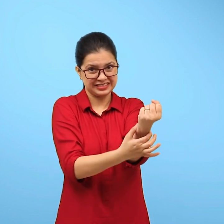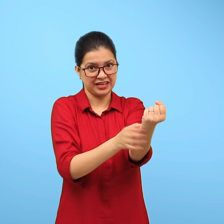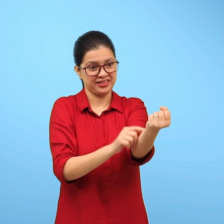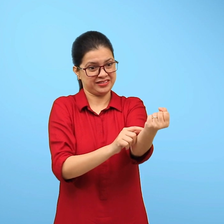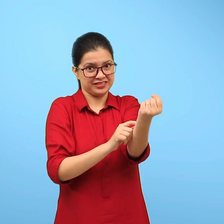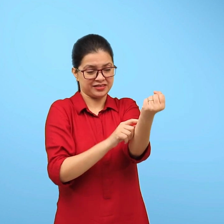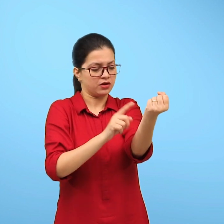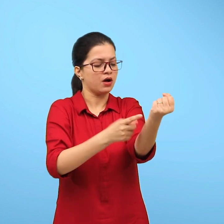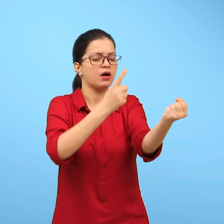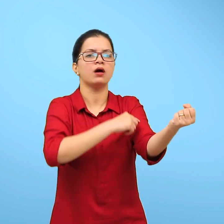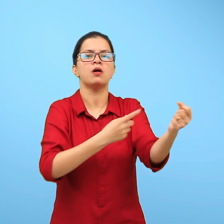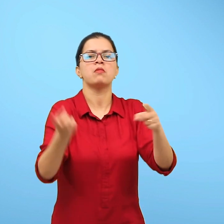is pulled in that direction.